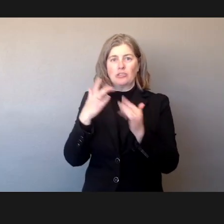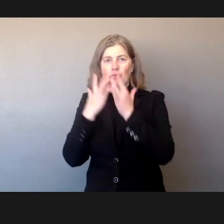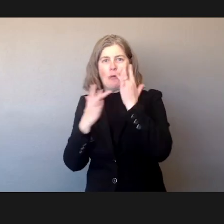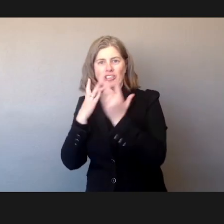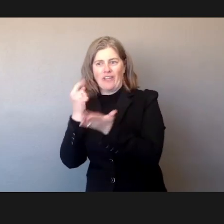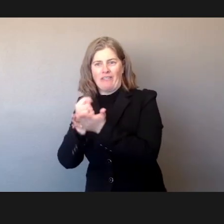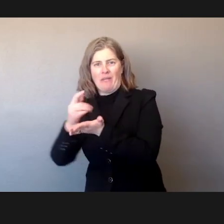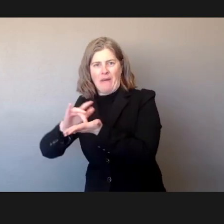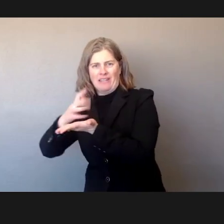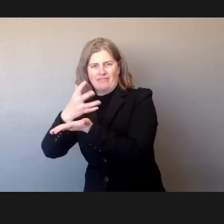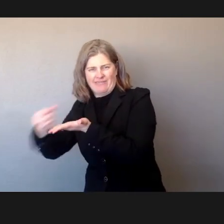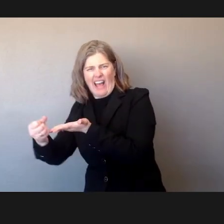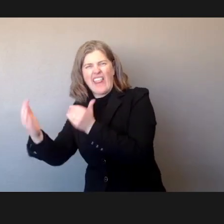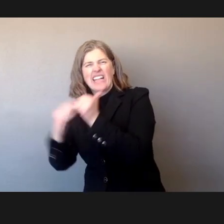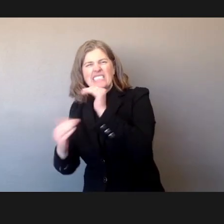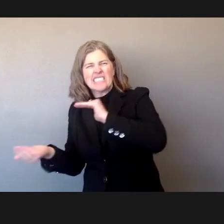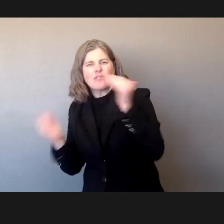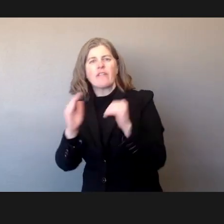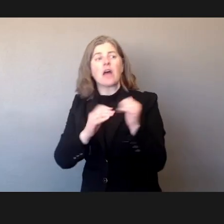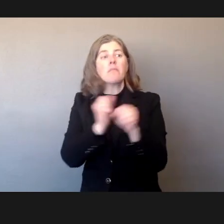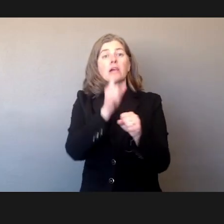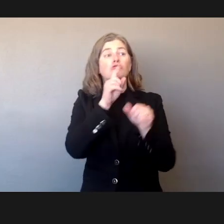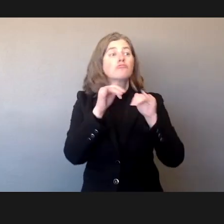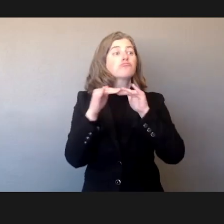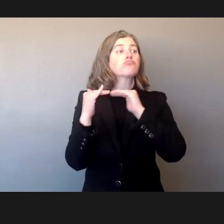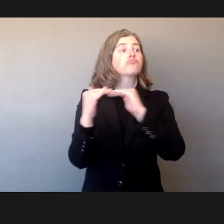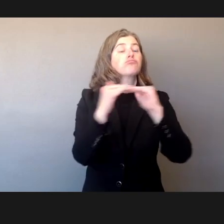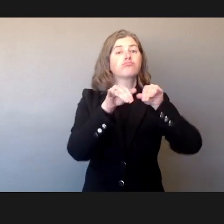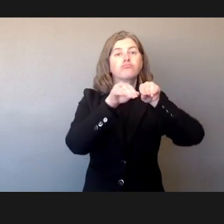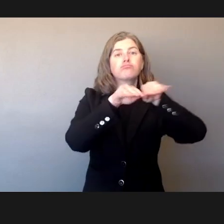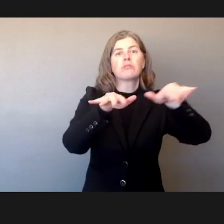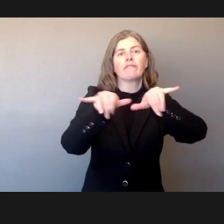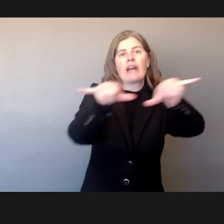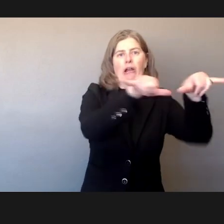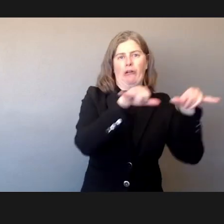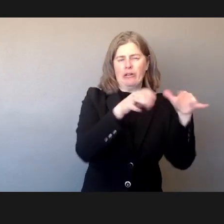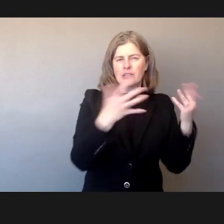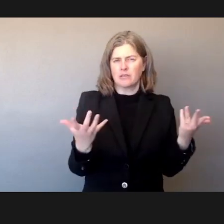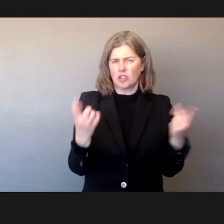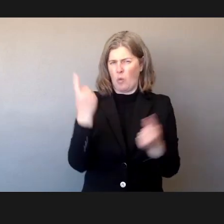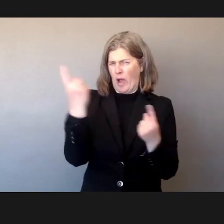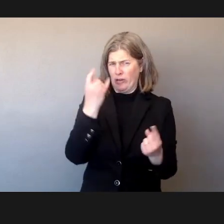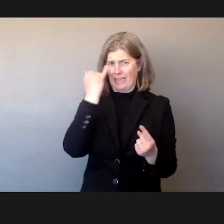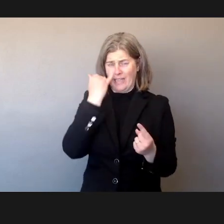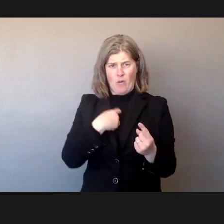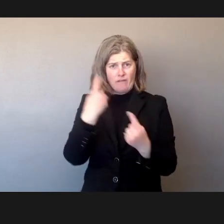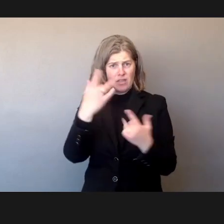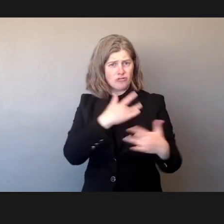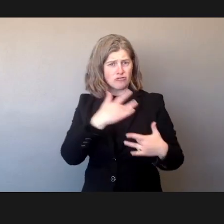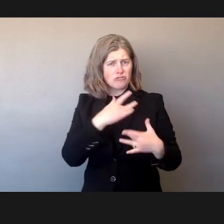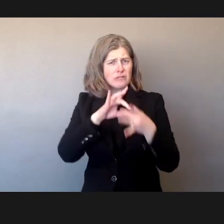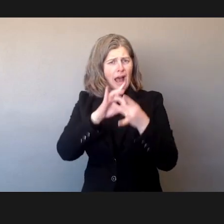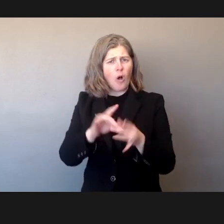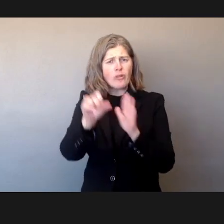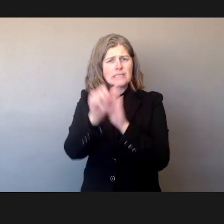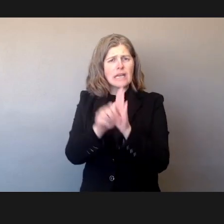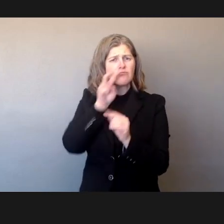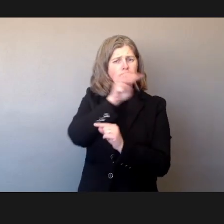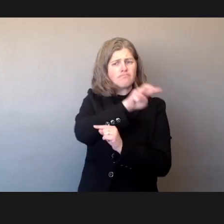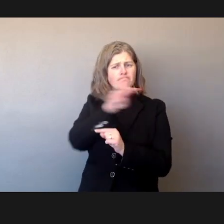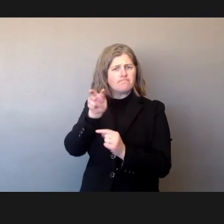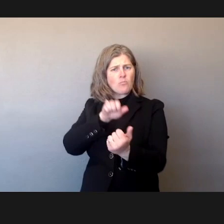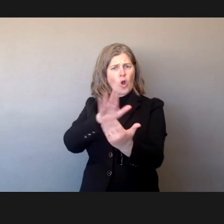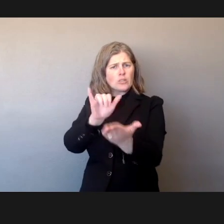that's a little different than ensuring that they're being distributed equitably. So I was wondering if how the state is approaching that